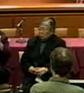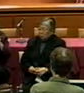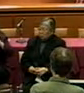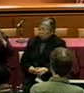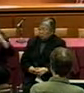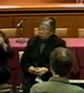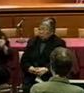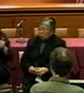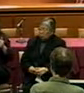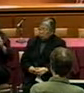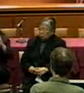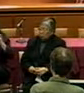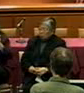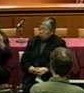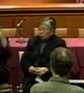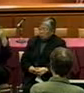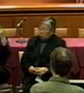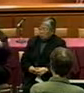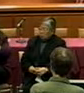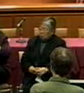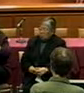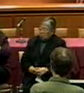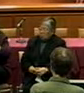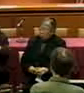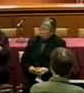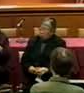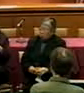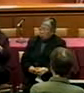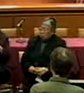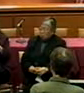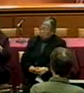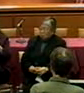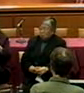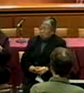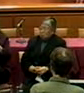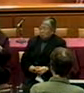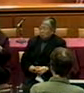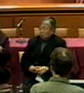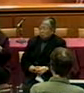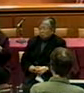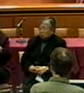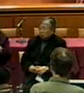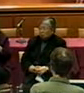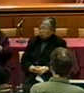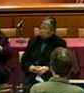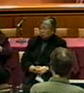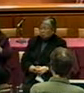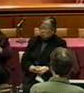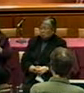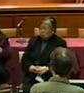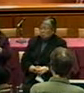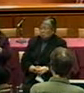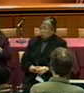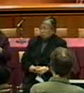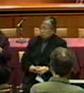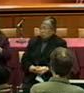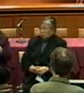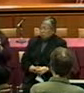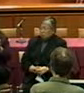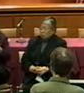consensus and we can come to an agreement. But I guess I'd have to say my feeling is